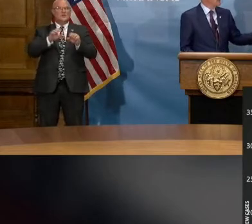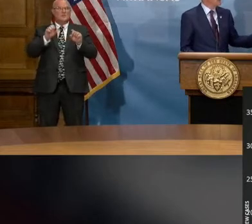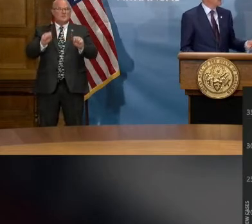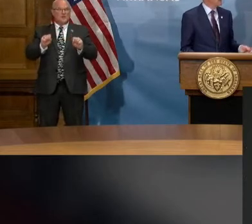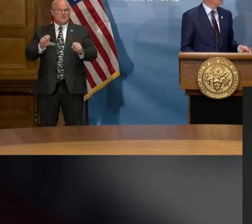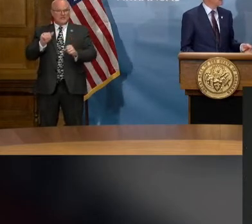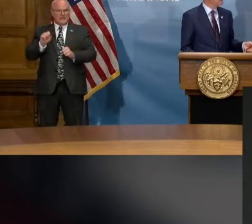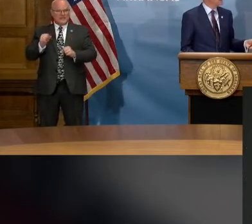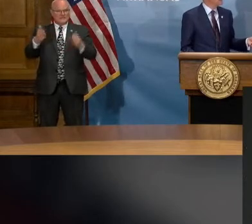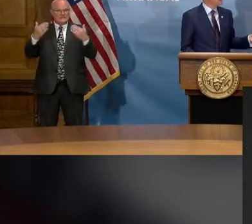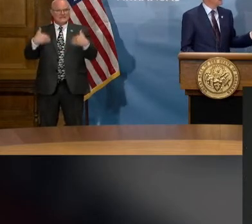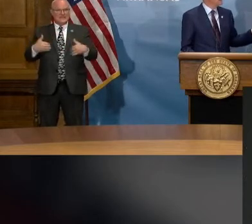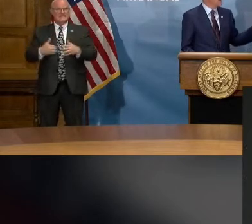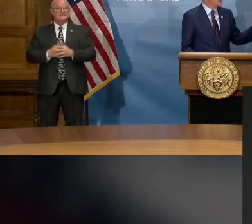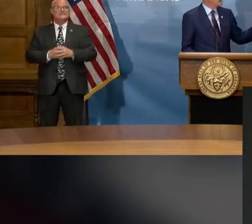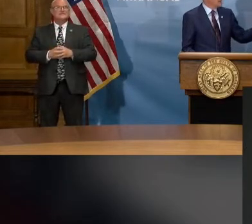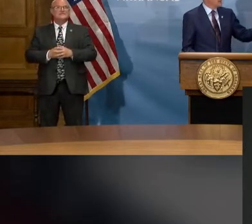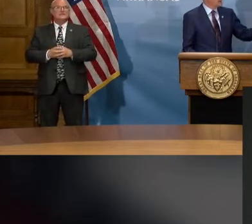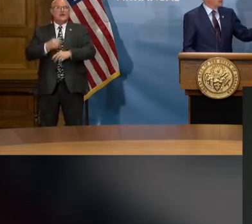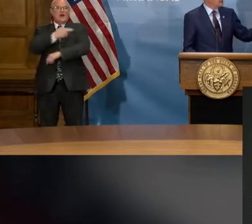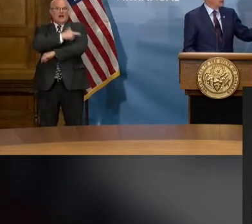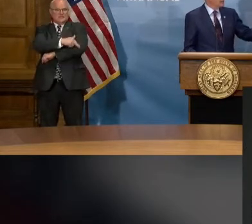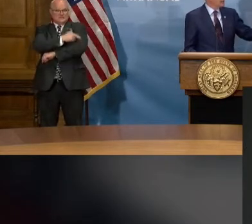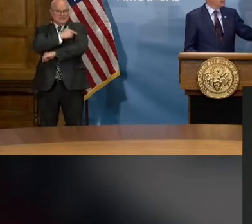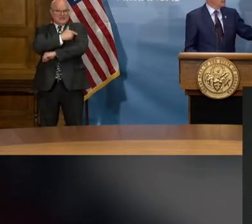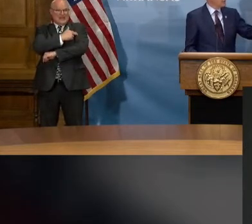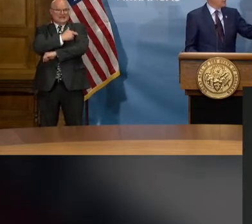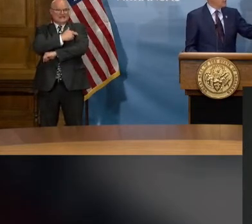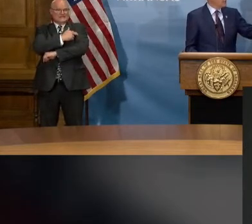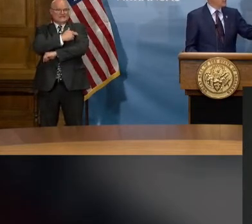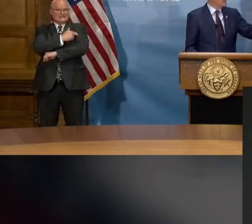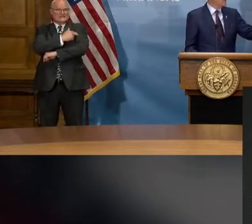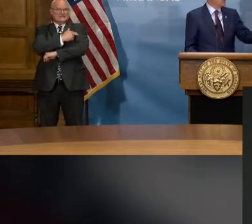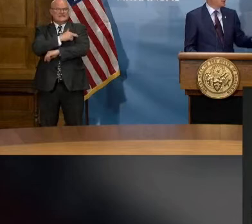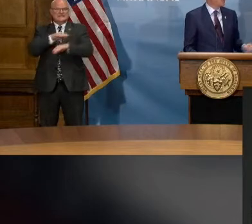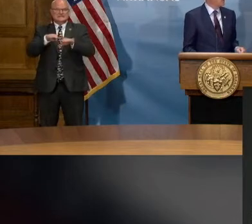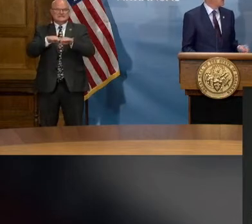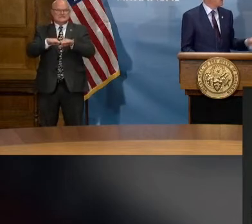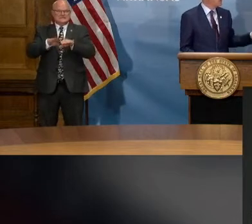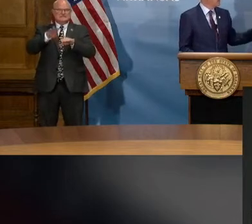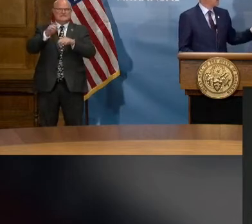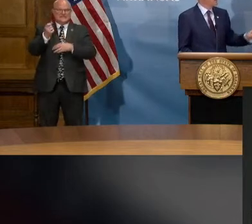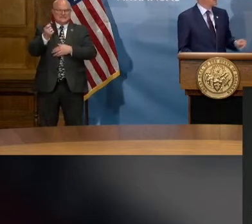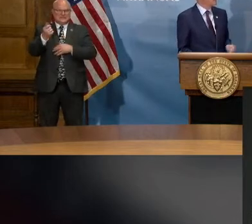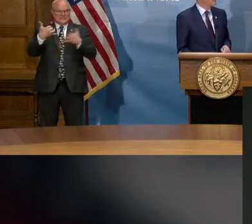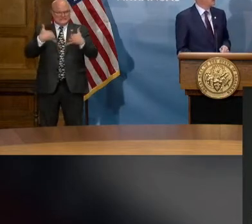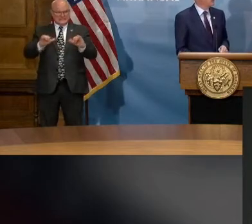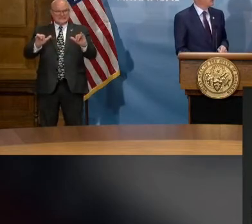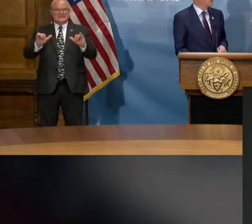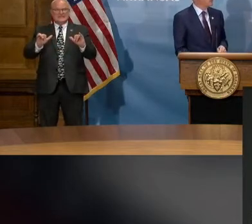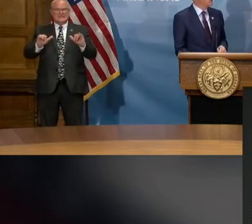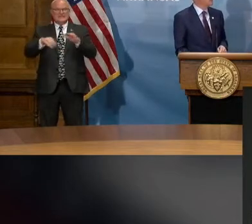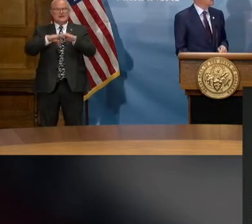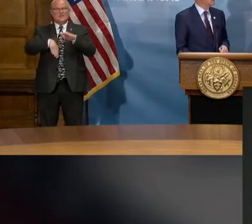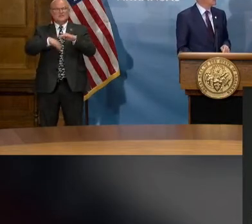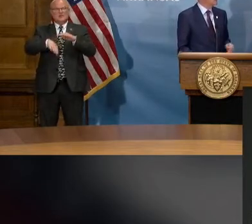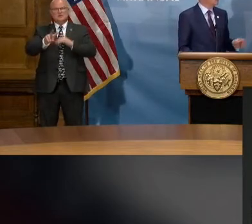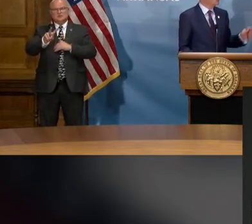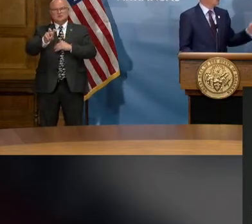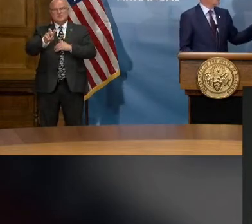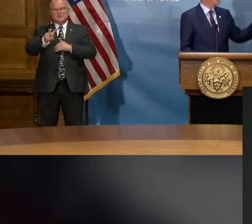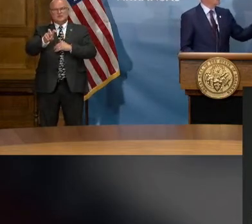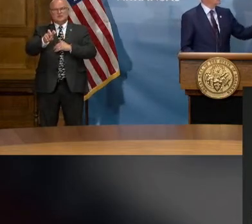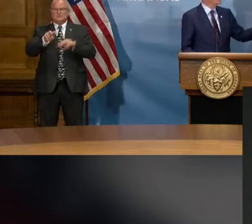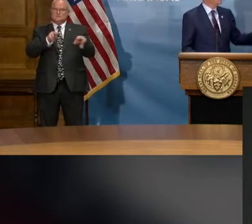cases. Next, hospitalized is ticked up a little bit, still right at under 200.